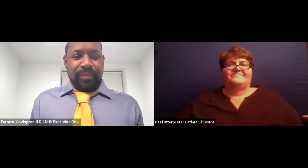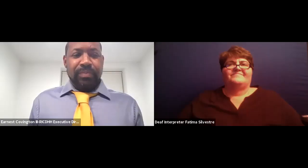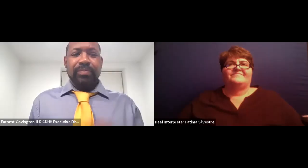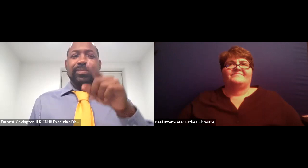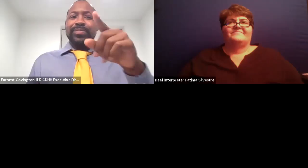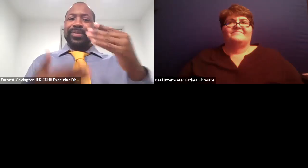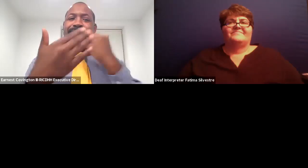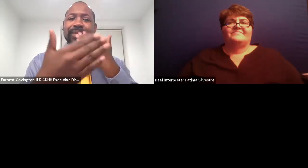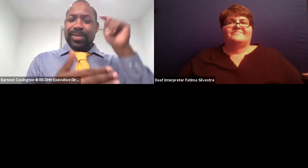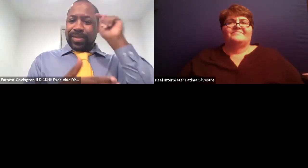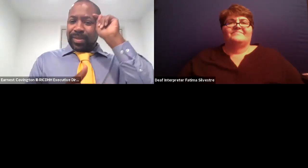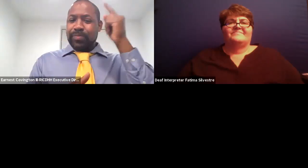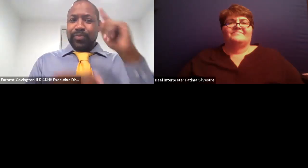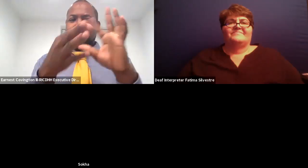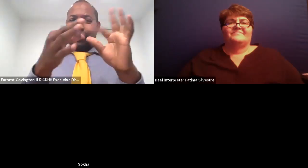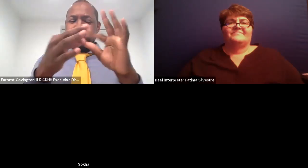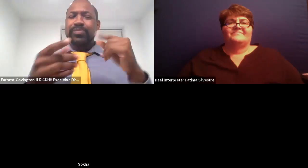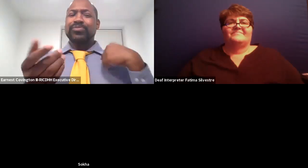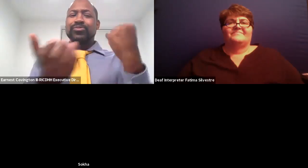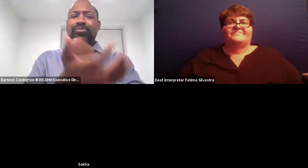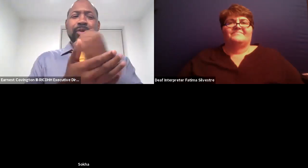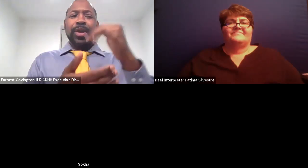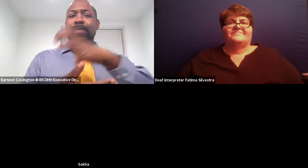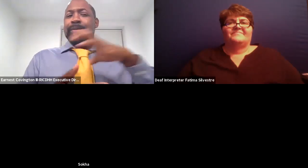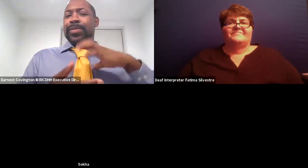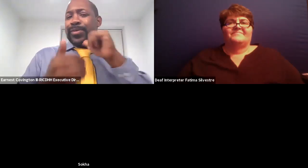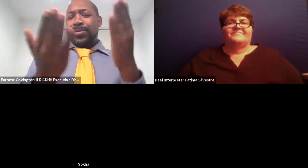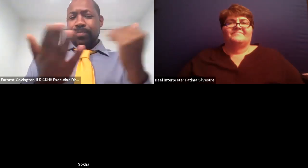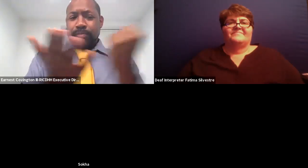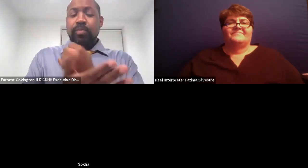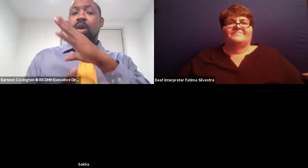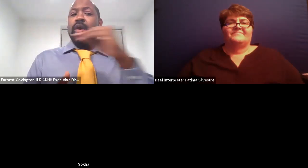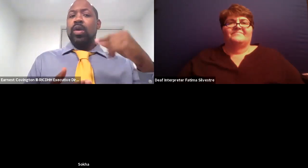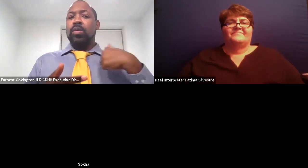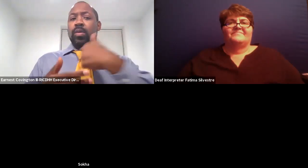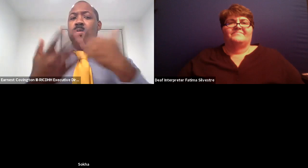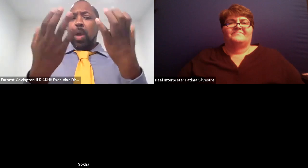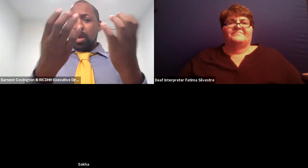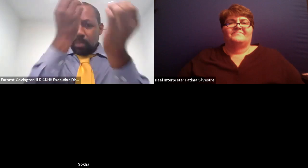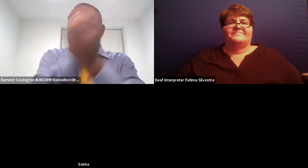Oh, you got Brett. Okay, very good. Thank you, Tim.